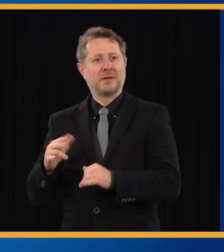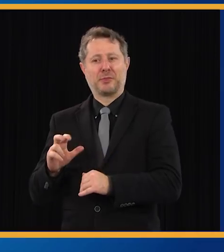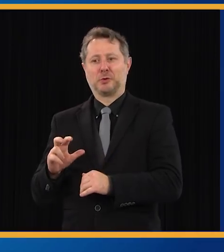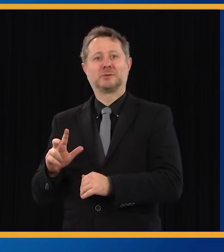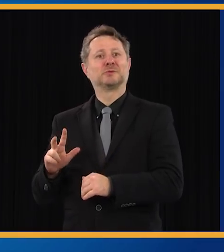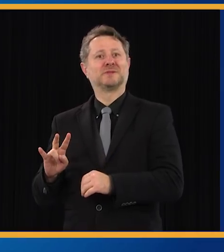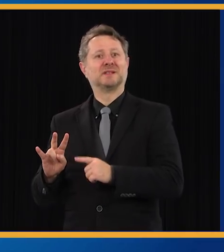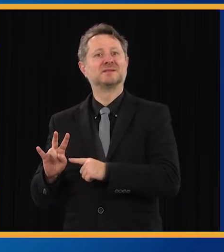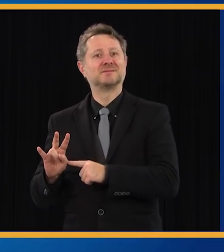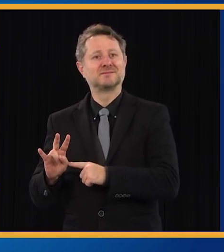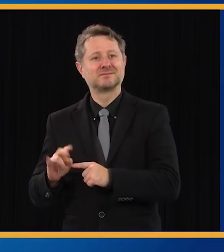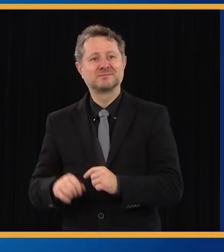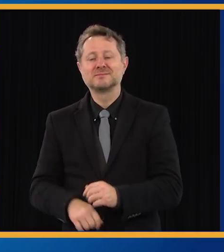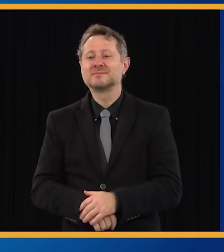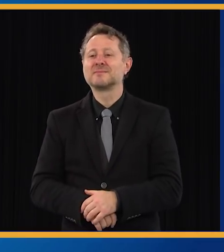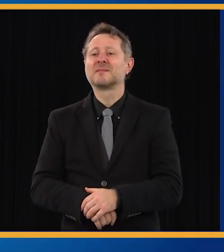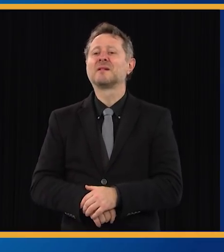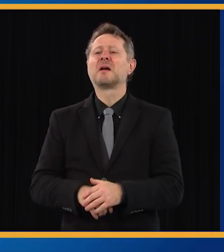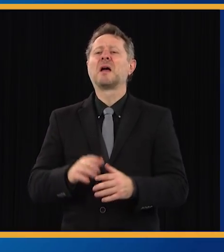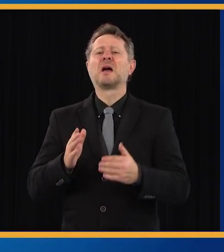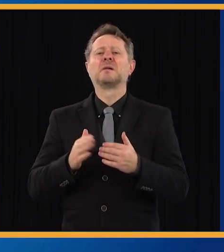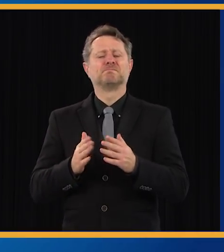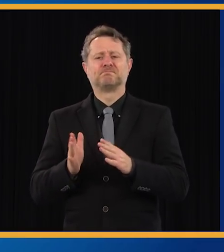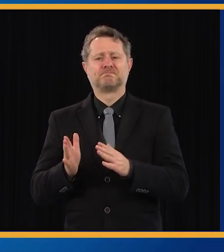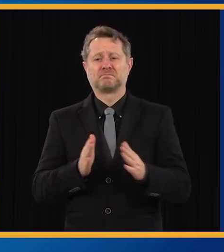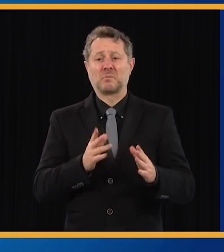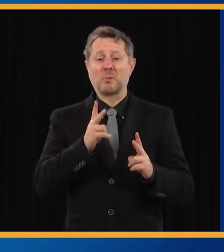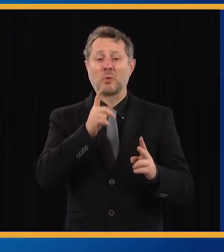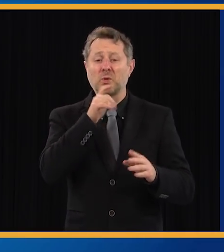that gives any solace to